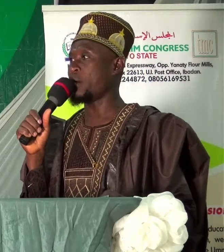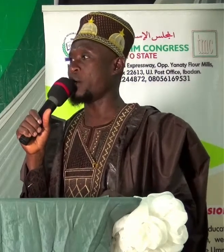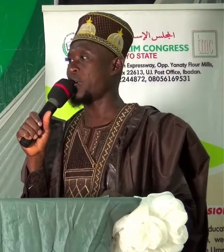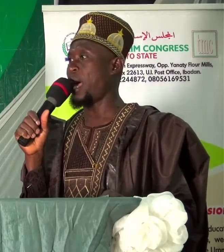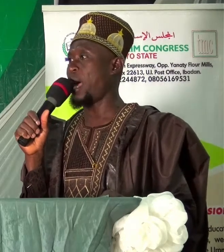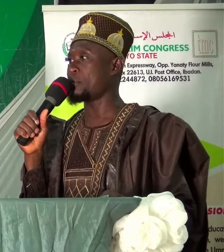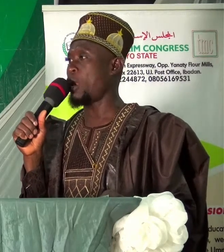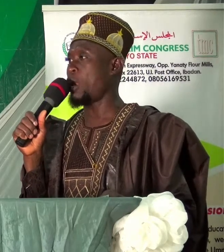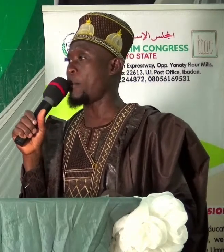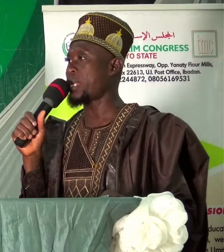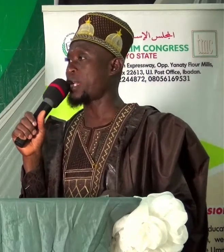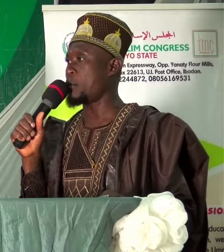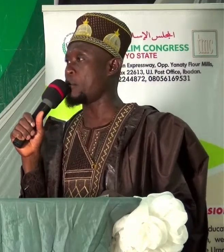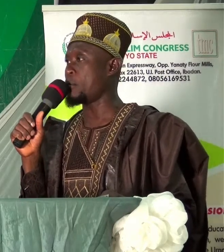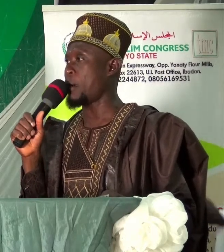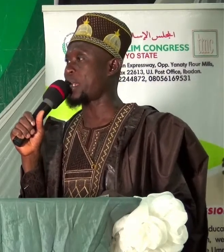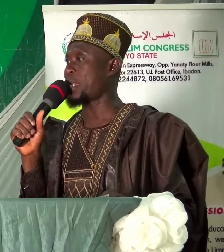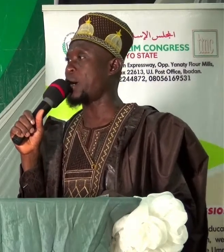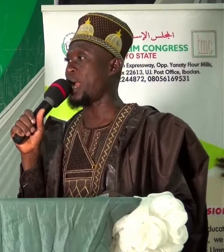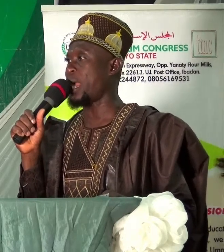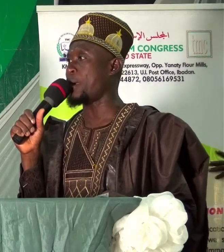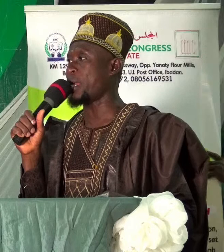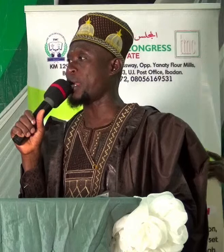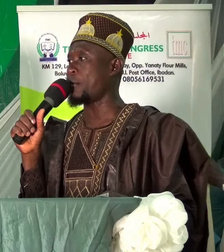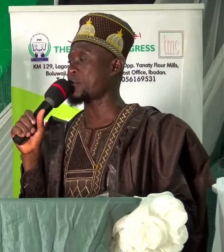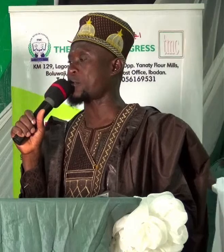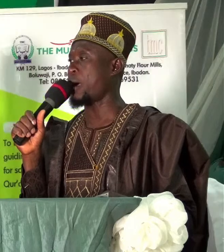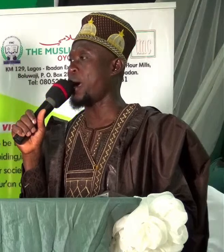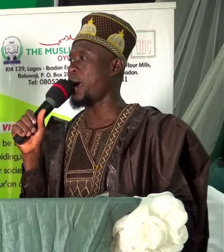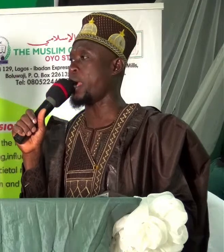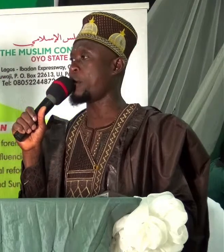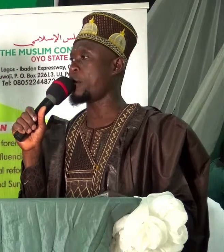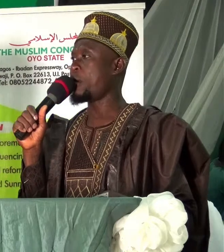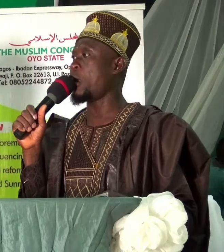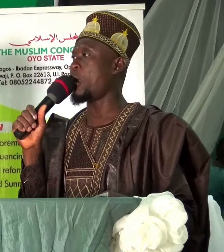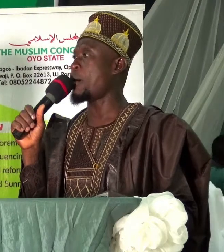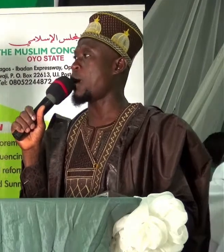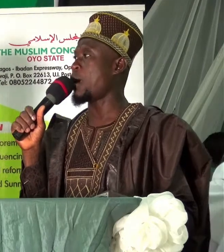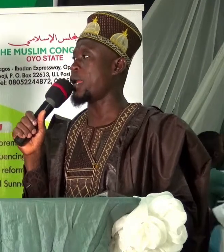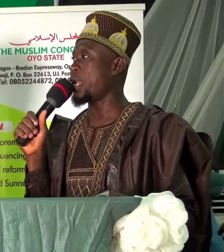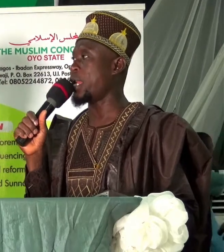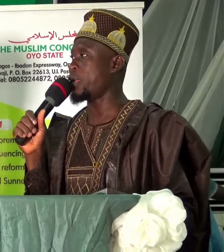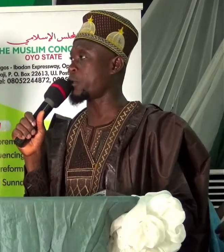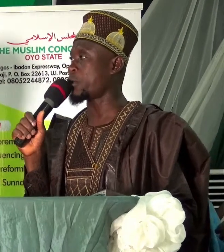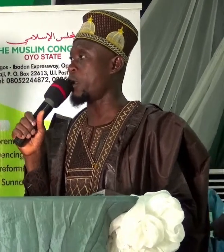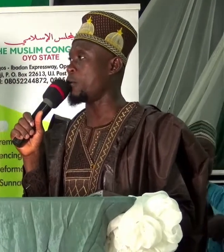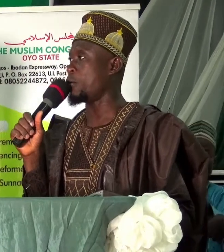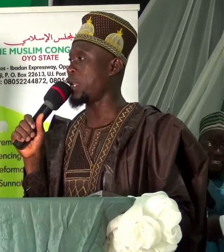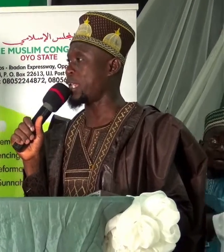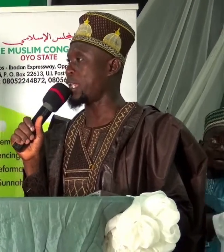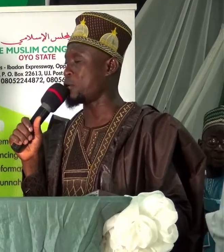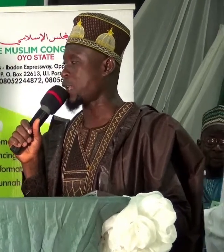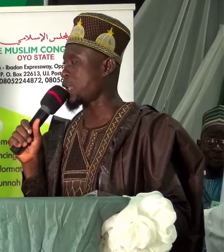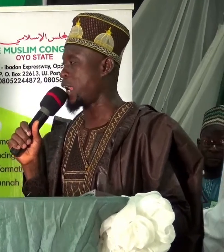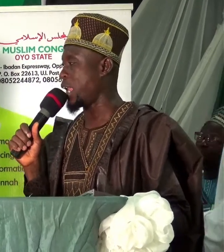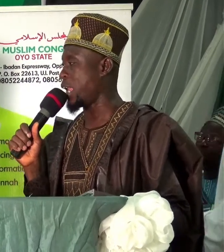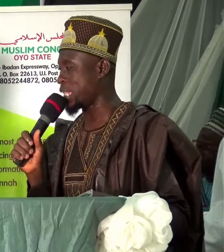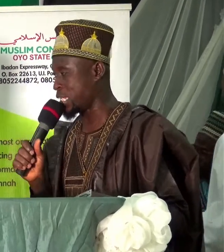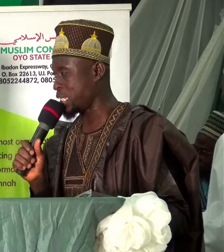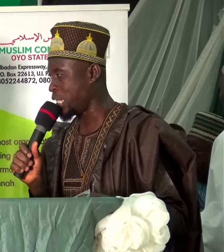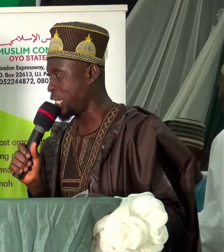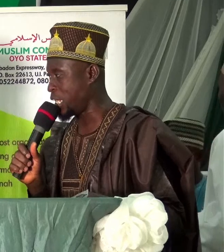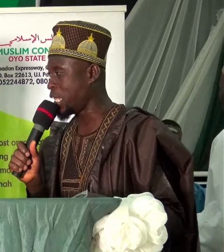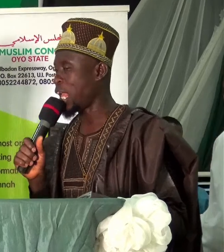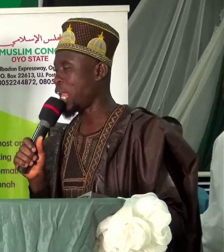wa sallam olorun ba ni ke mo mo ba ni ke wa ara ile ba ni ke wa sahaba re olorun mo yi ara na ile nu ke olorun laye nu sare ati